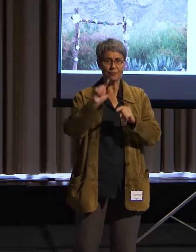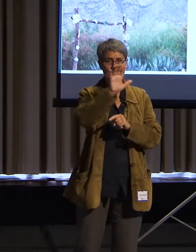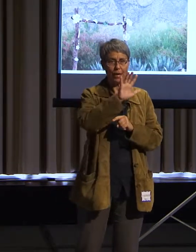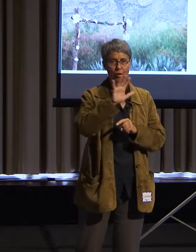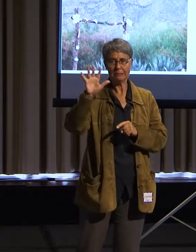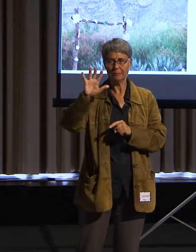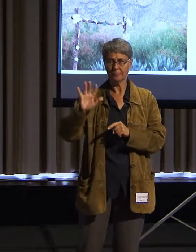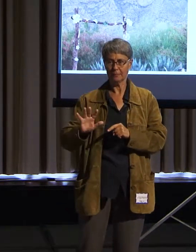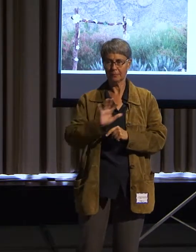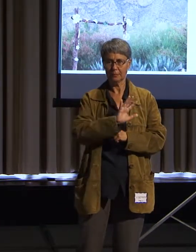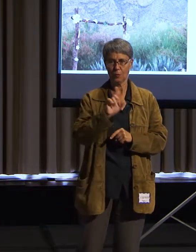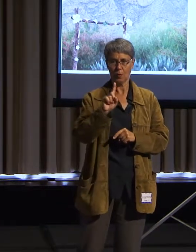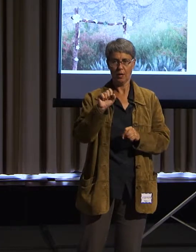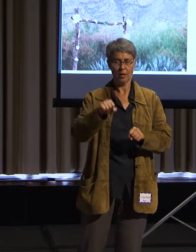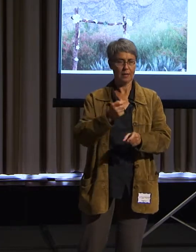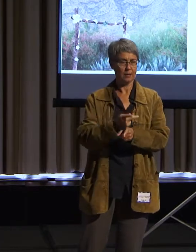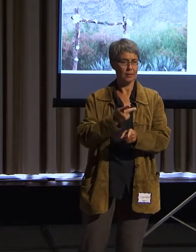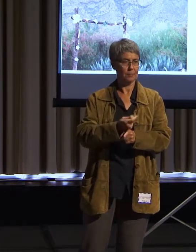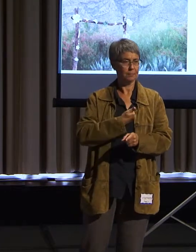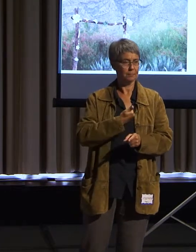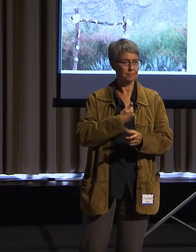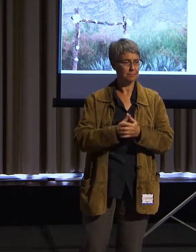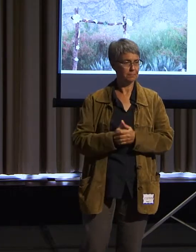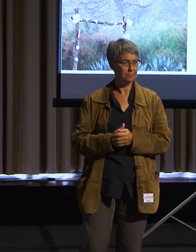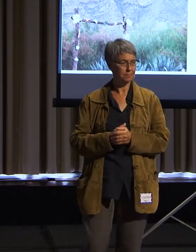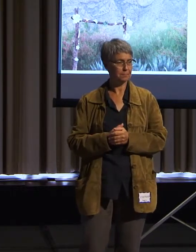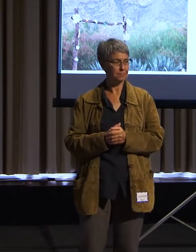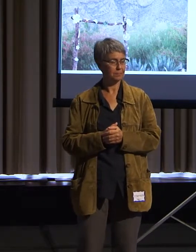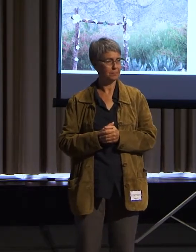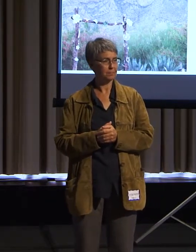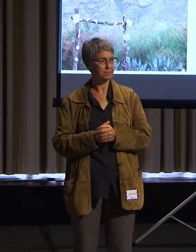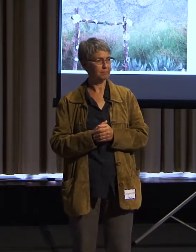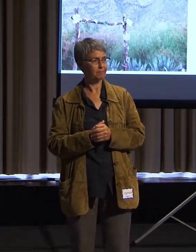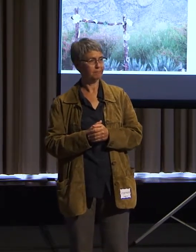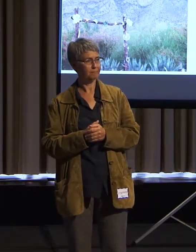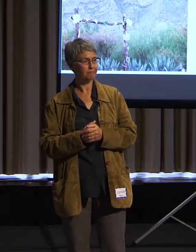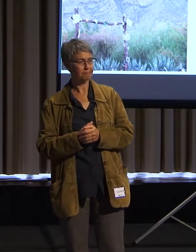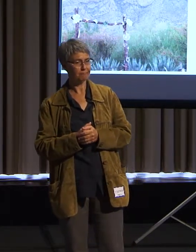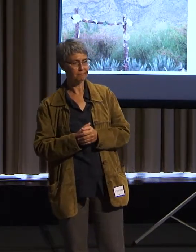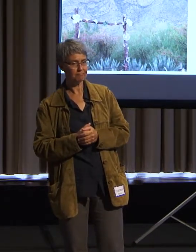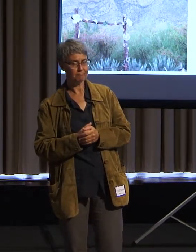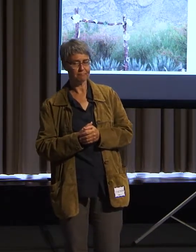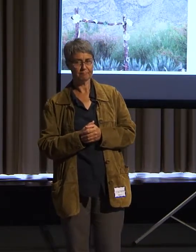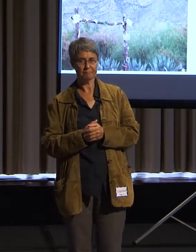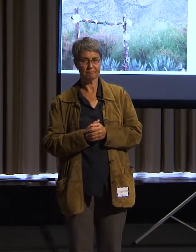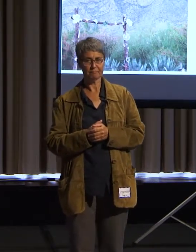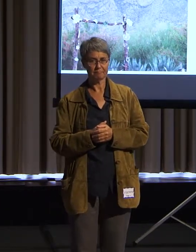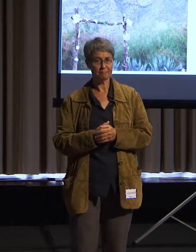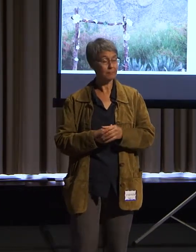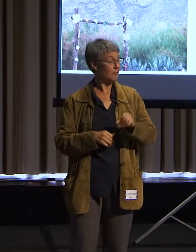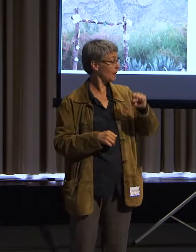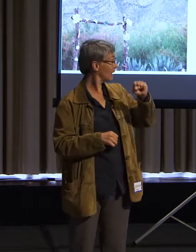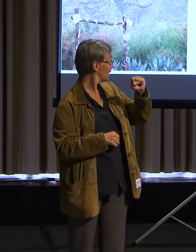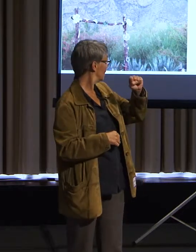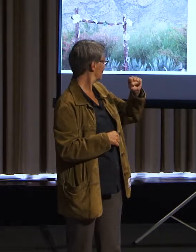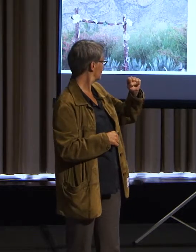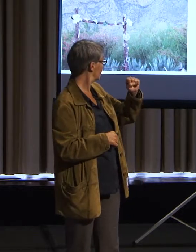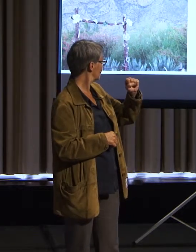Awesome. So this slide reflects the different areas of life. So the self, work and